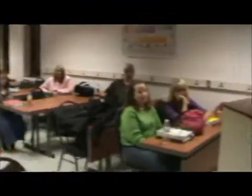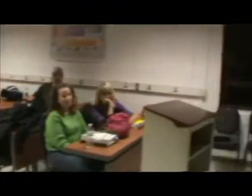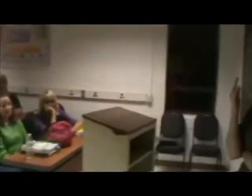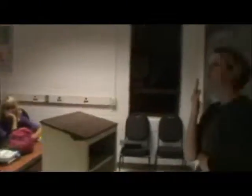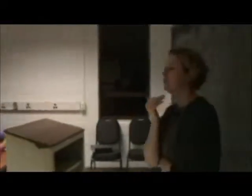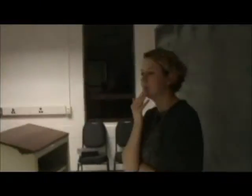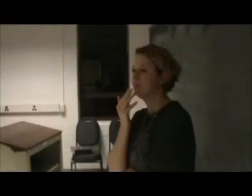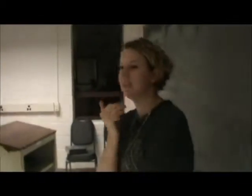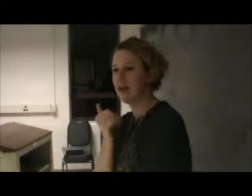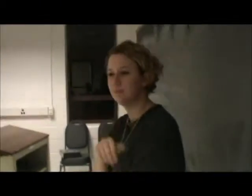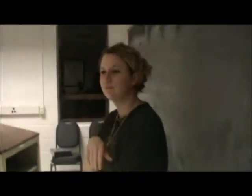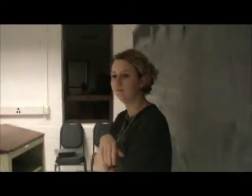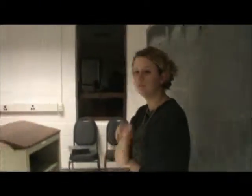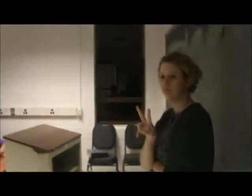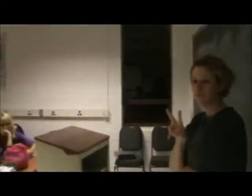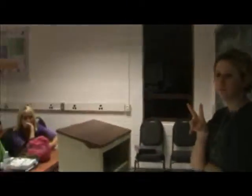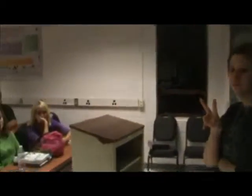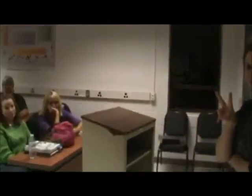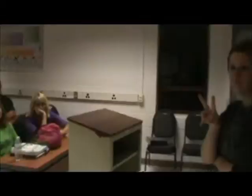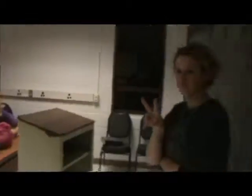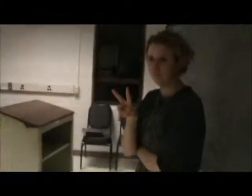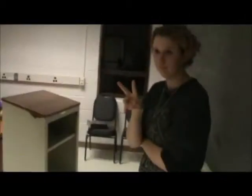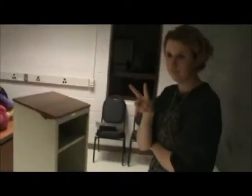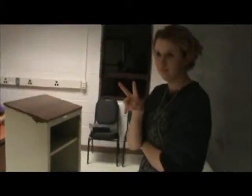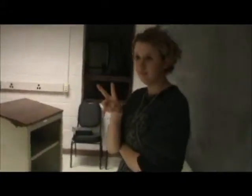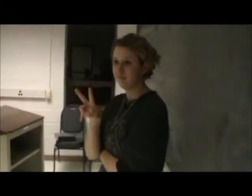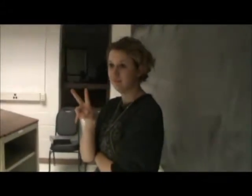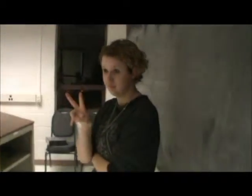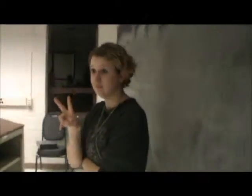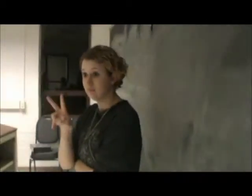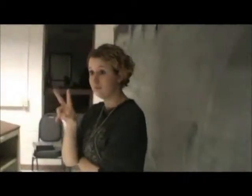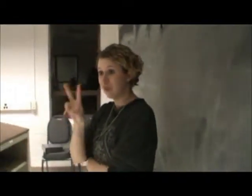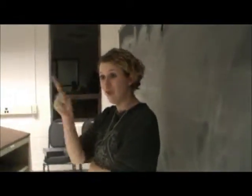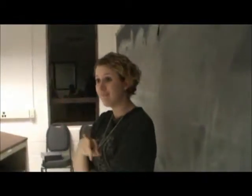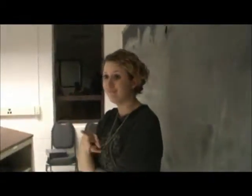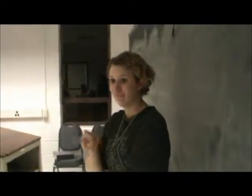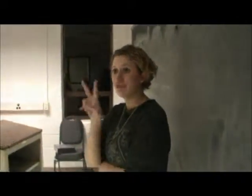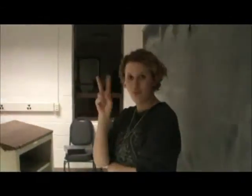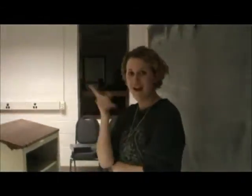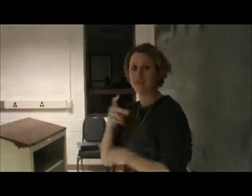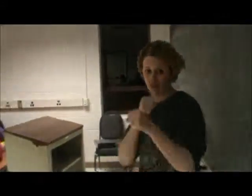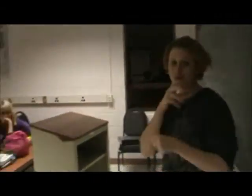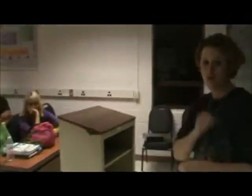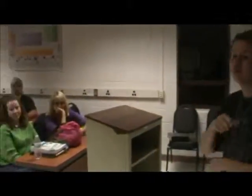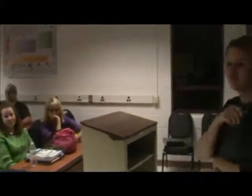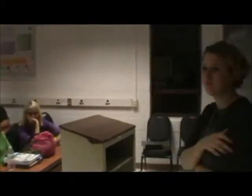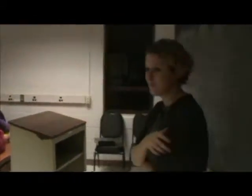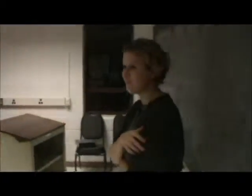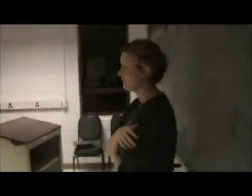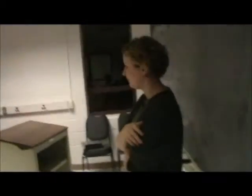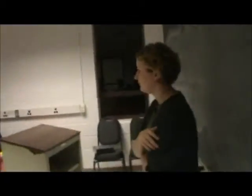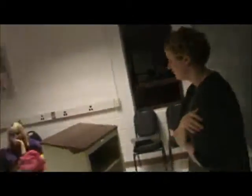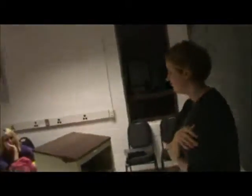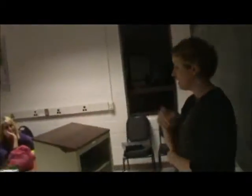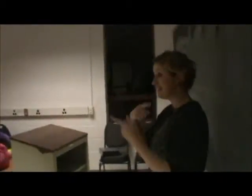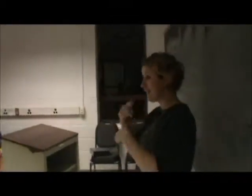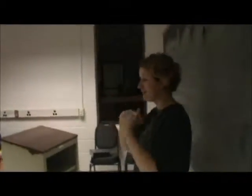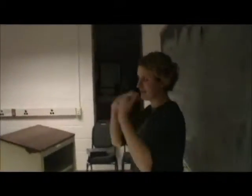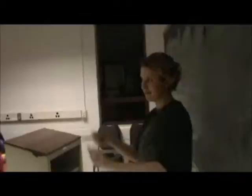2? Emma, it's still 2? What am I thinking? Oh, she's 2.5. 2.5 years old, she does all the times. She does very well. 6, 1. She started